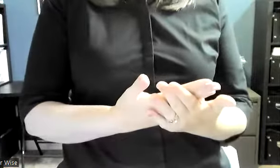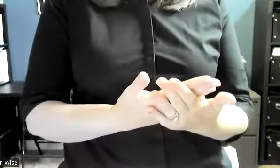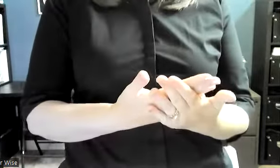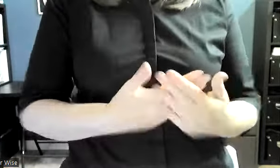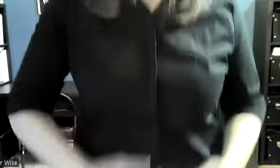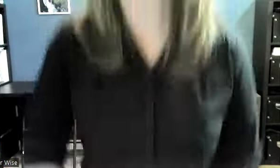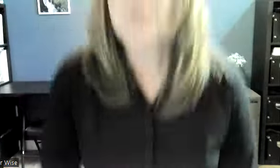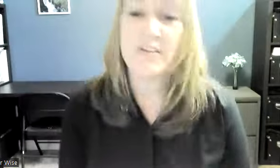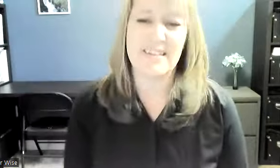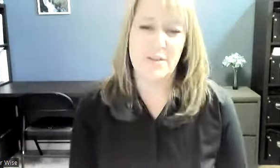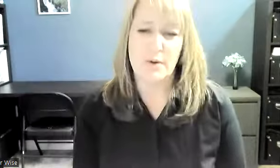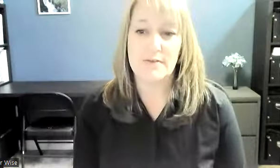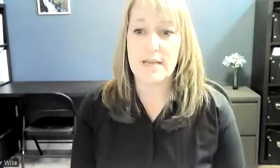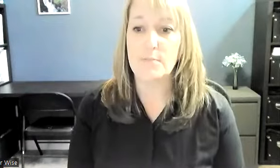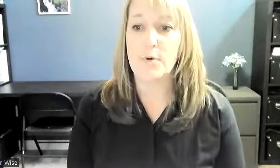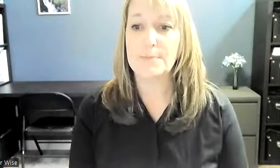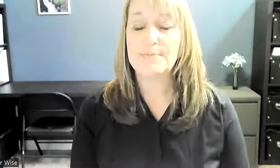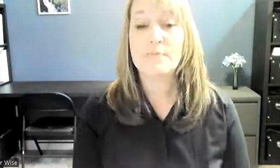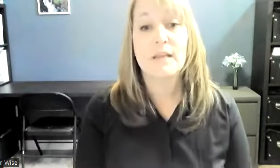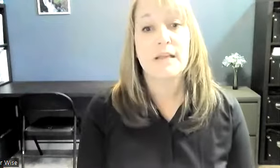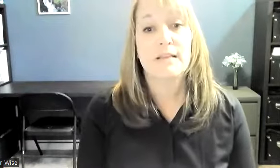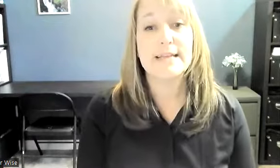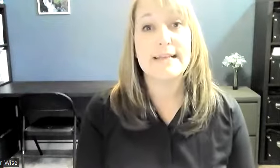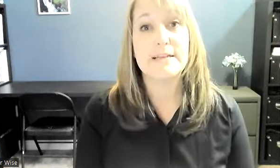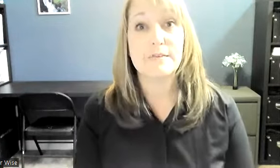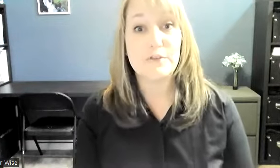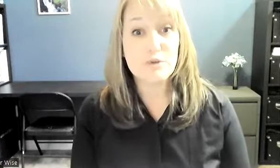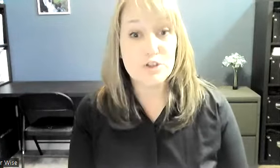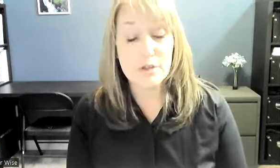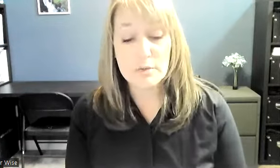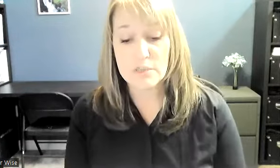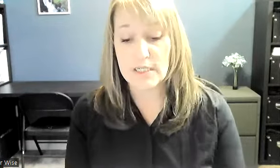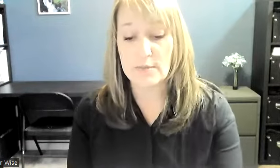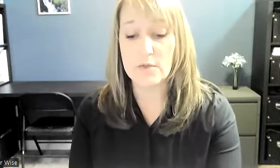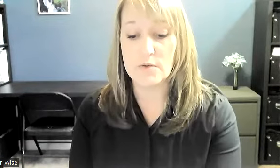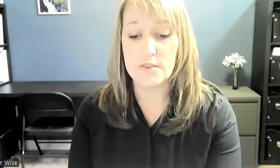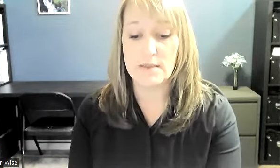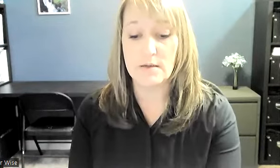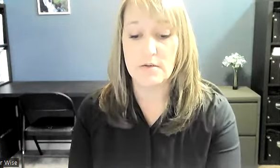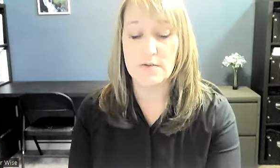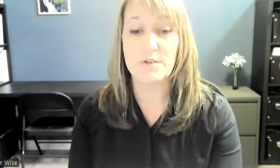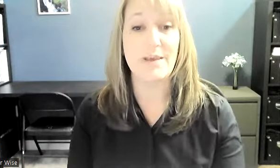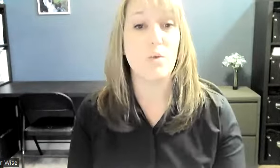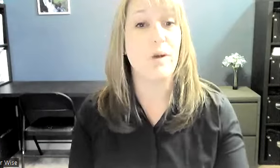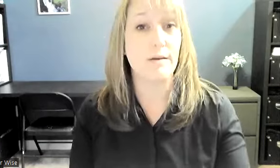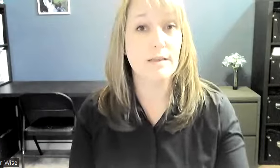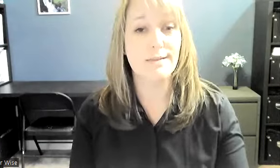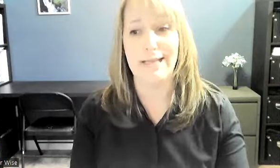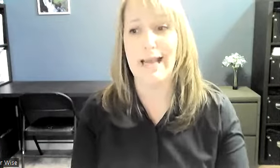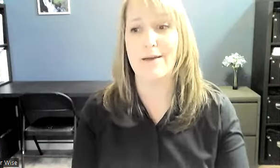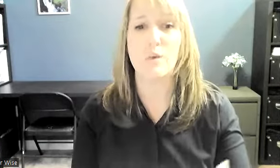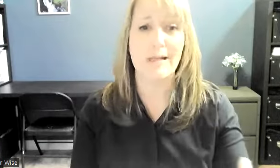so that's another way of signing born. The next sign is future, which can be used also to mean will, like I will